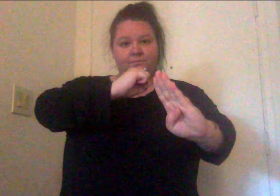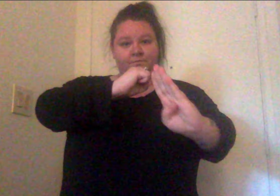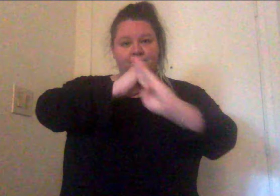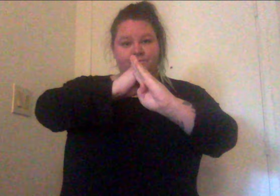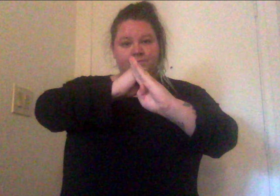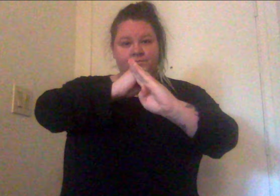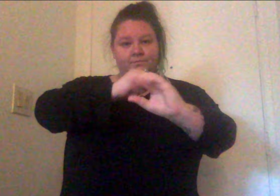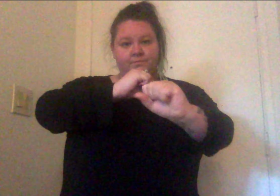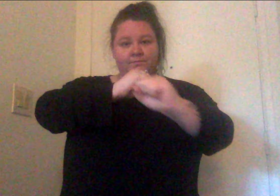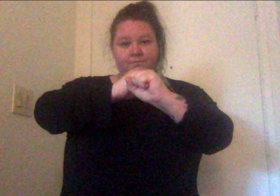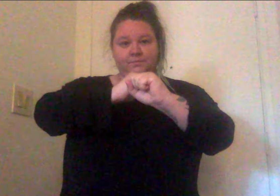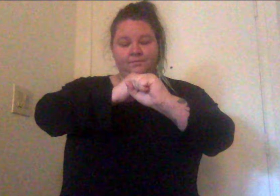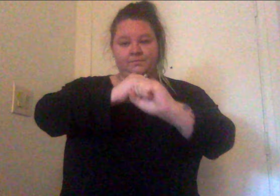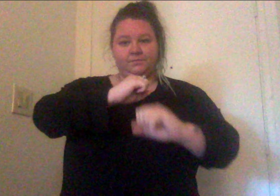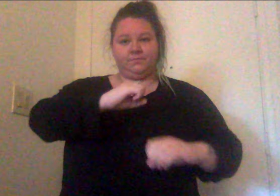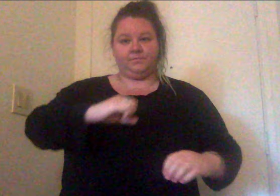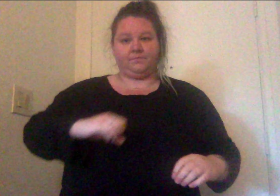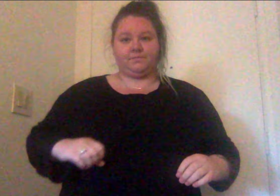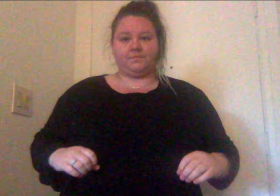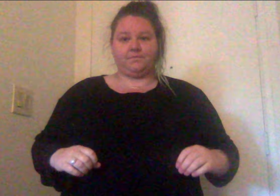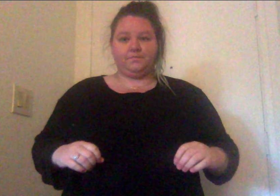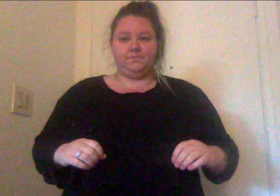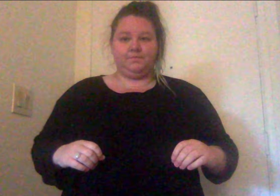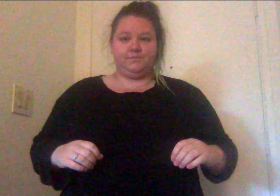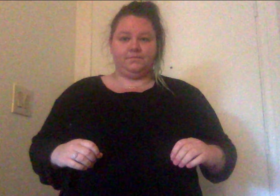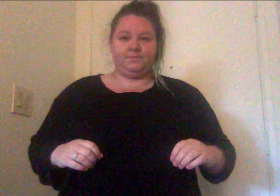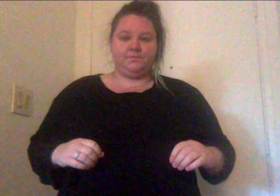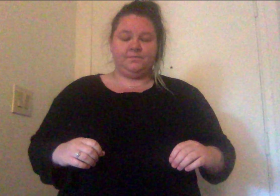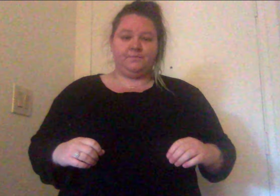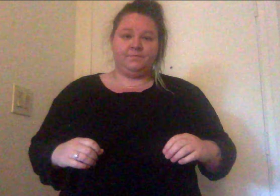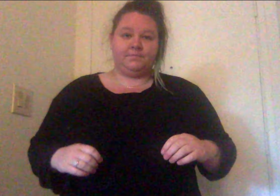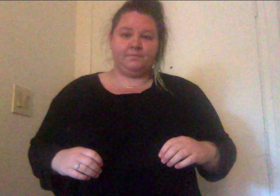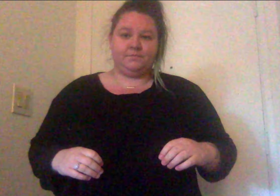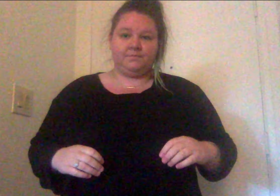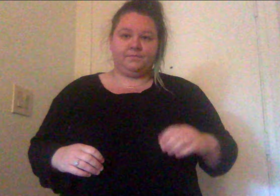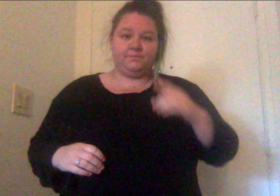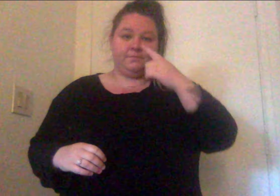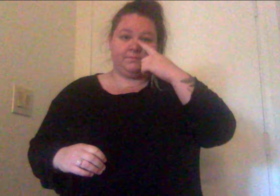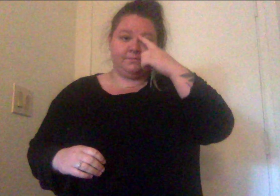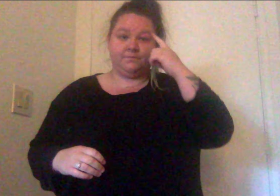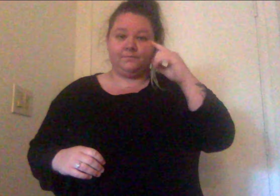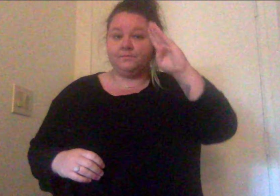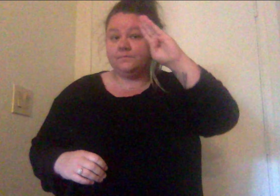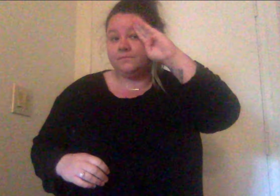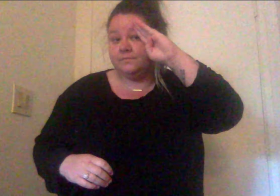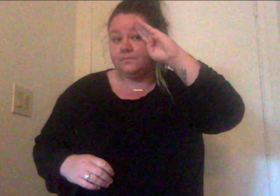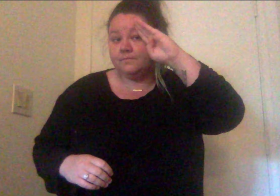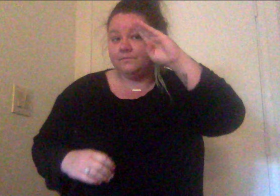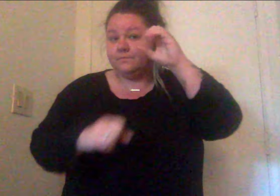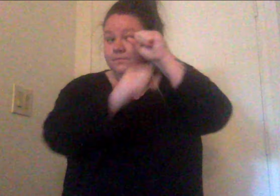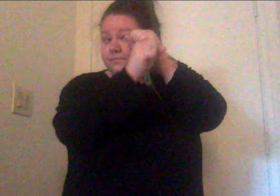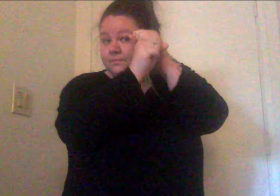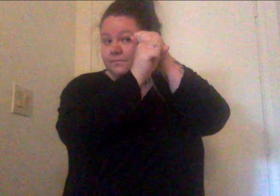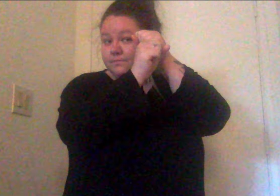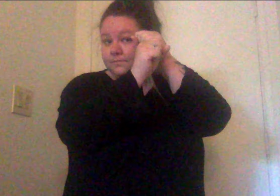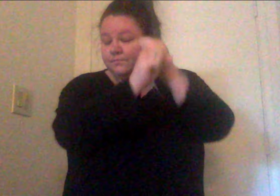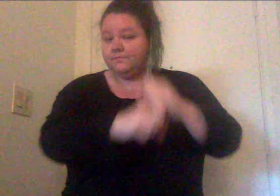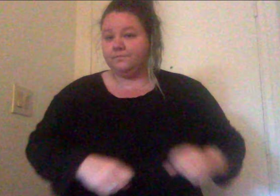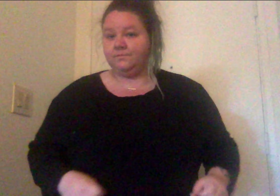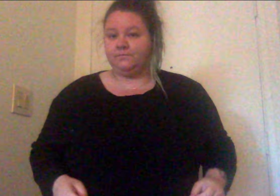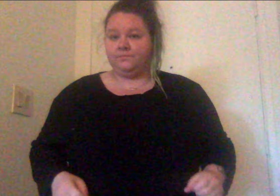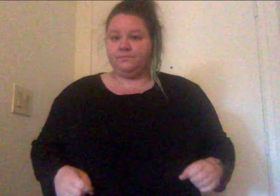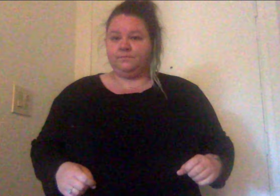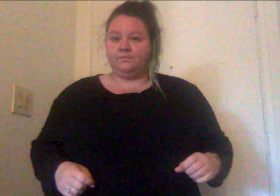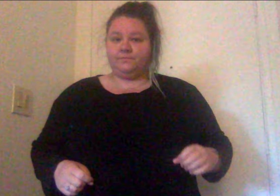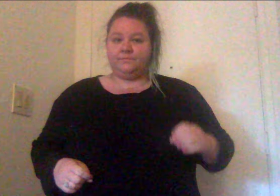something, or something's hitting you, it will more likely hit the brow and the cheekbone before it actually hits the eye, because the